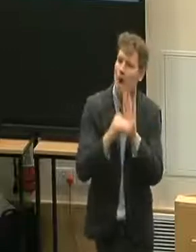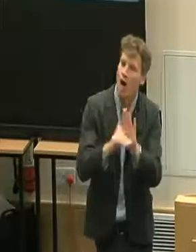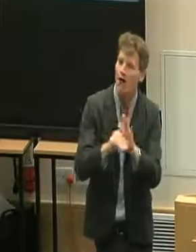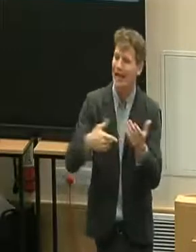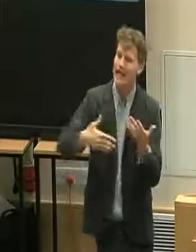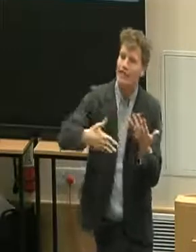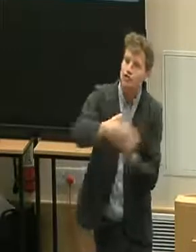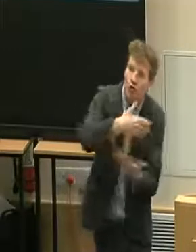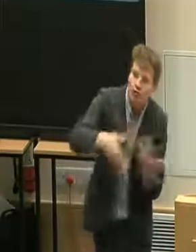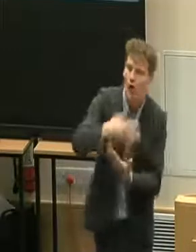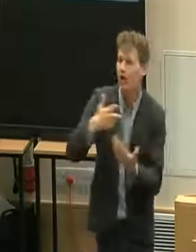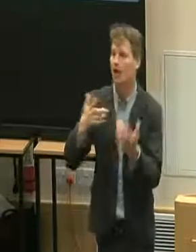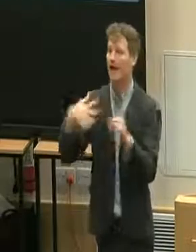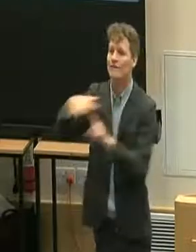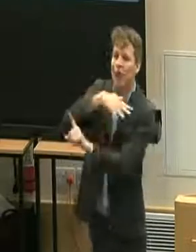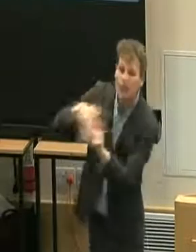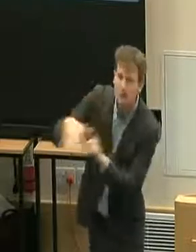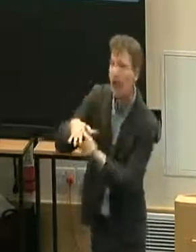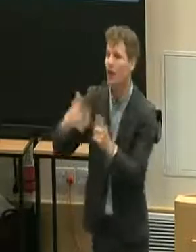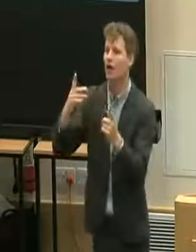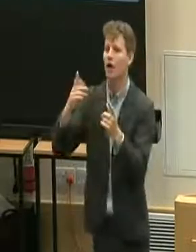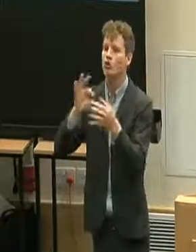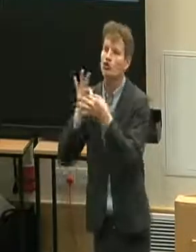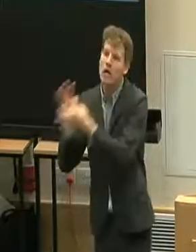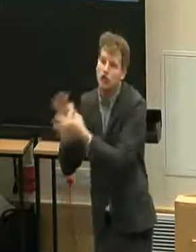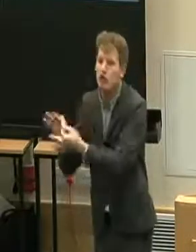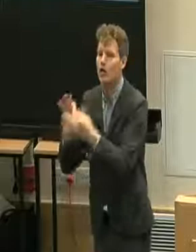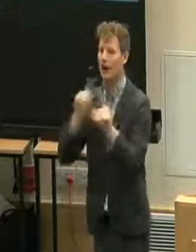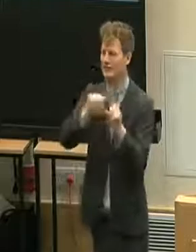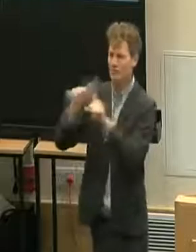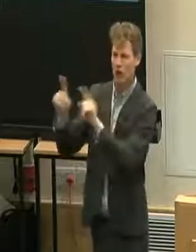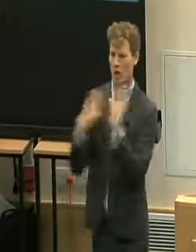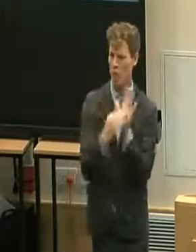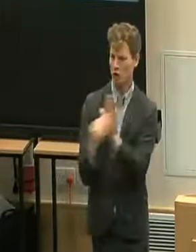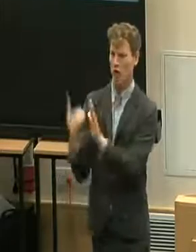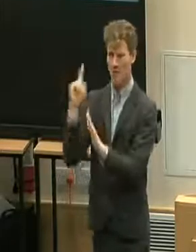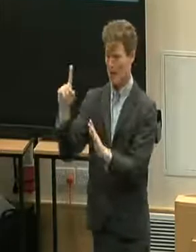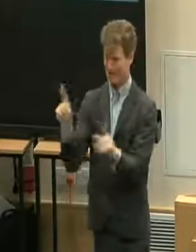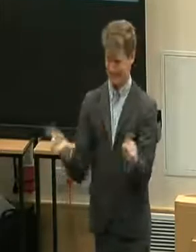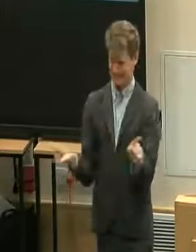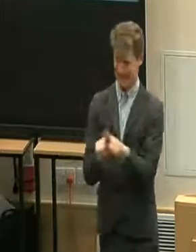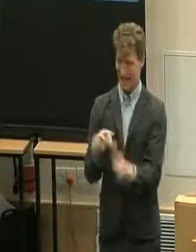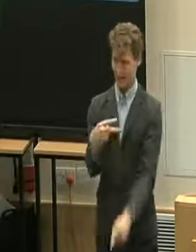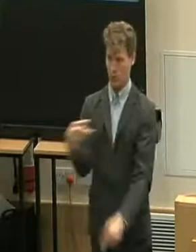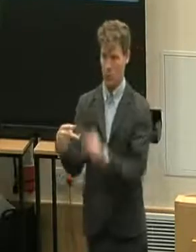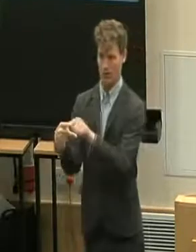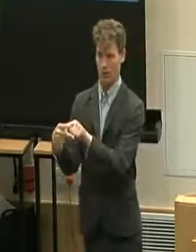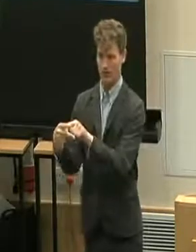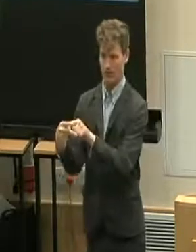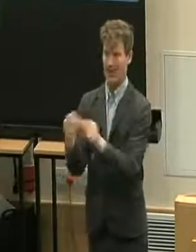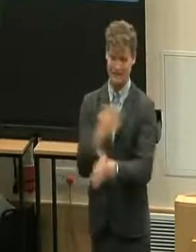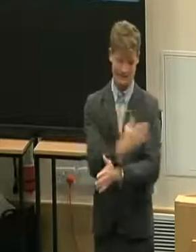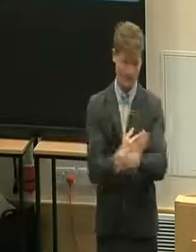interactional model, but it all comes to the same thing. Disability is an outcome of a